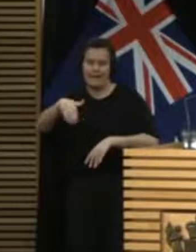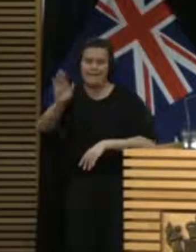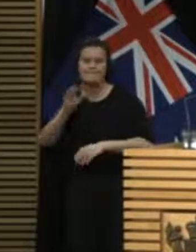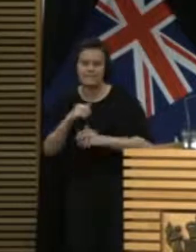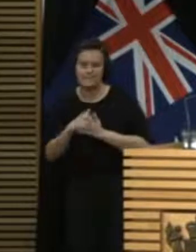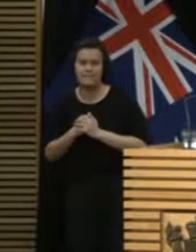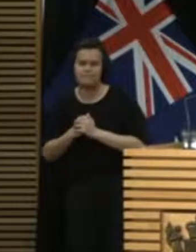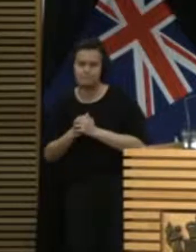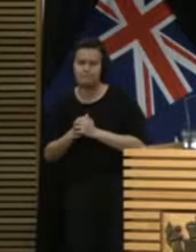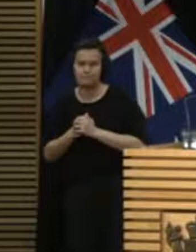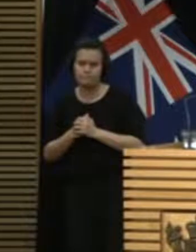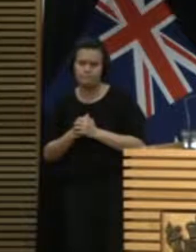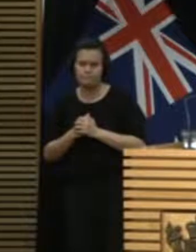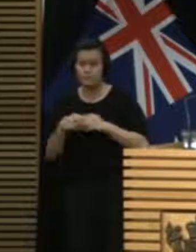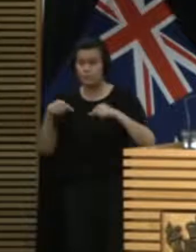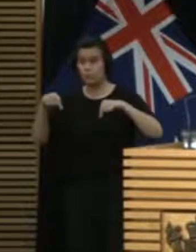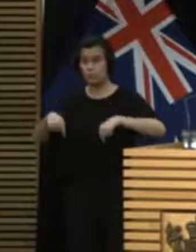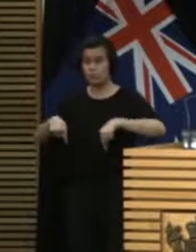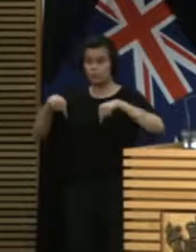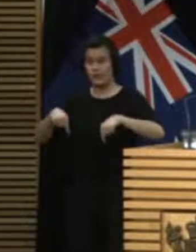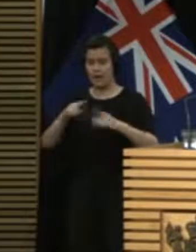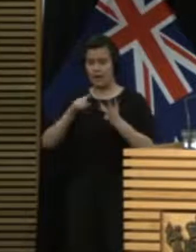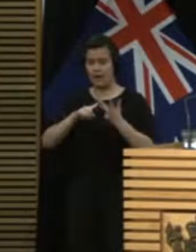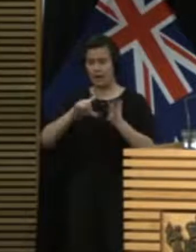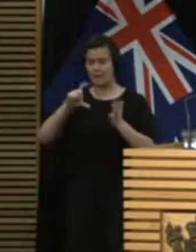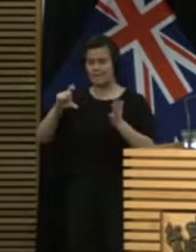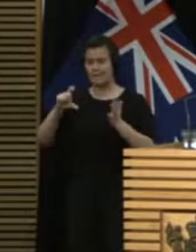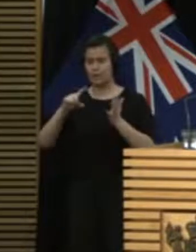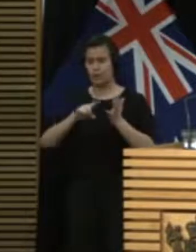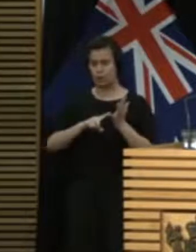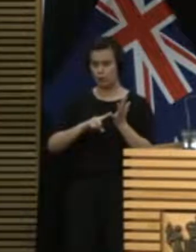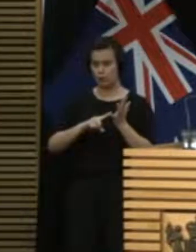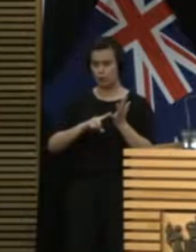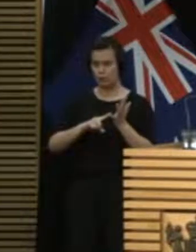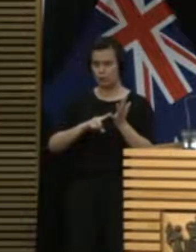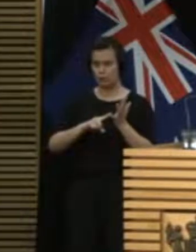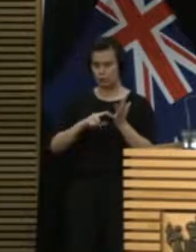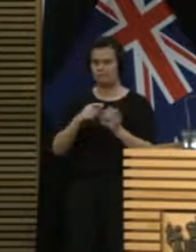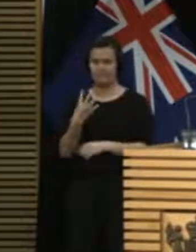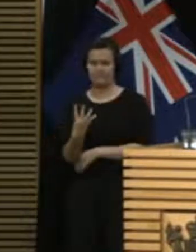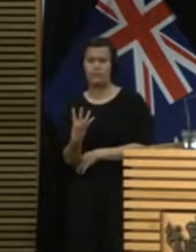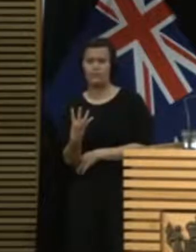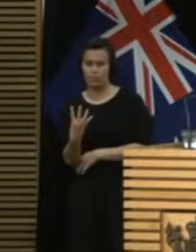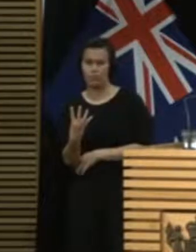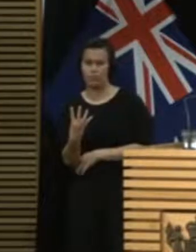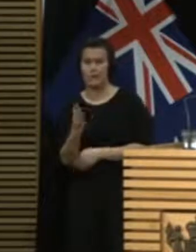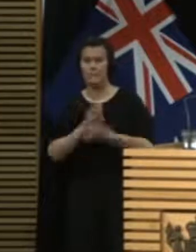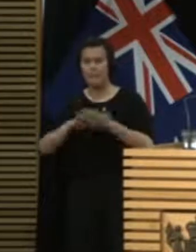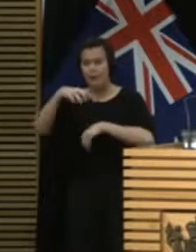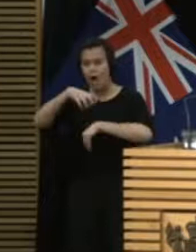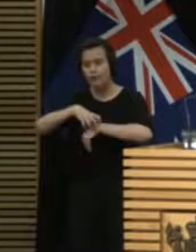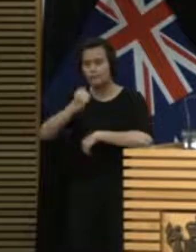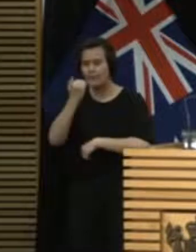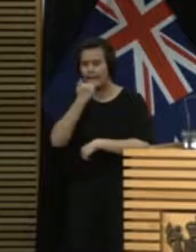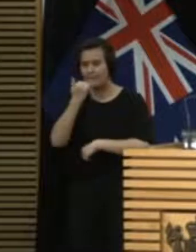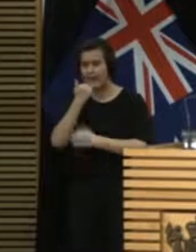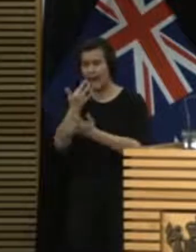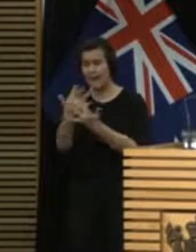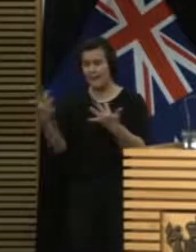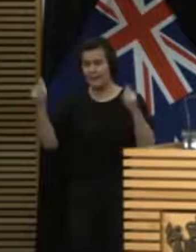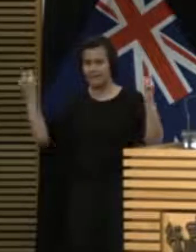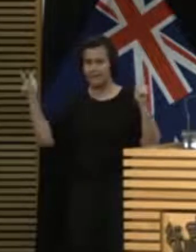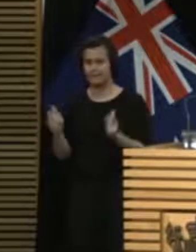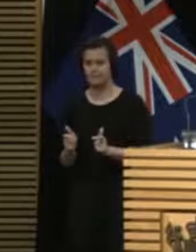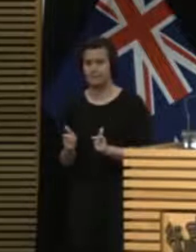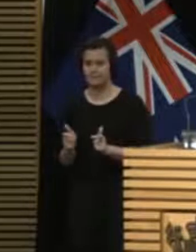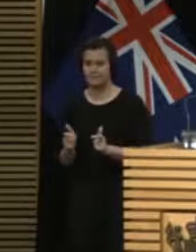use at the same time. So there's today only 4 people in ICU or HDU. So that hospitalisation number has come down, fits more with the pattern